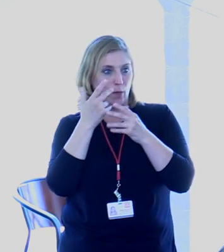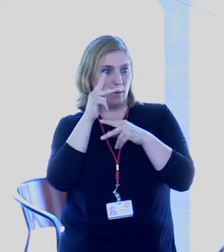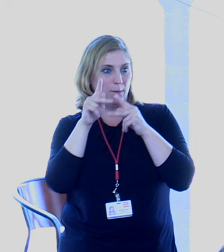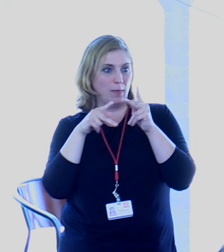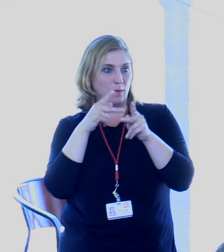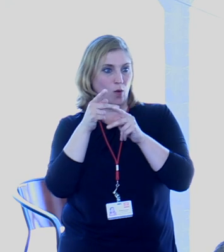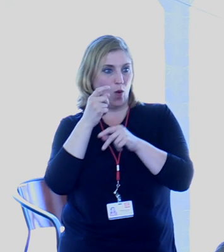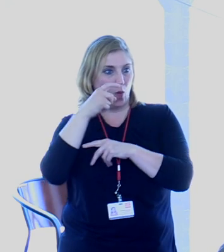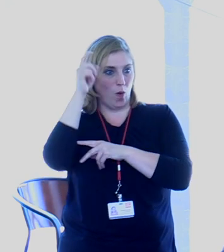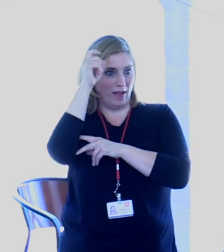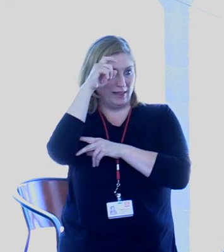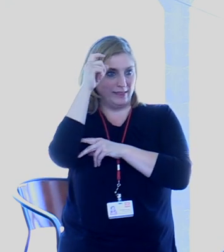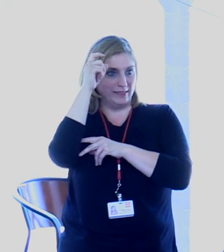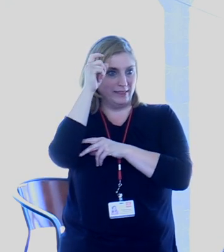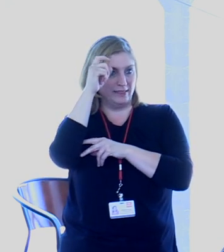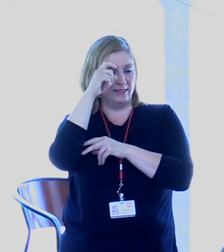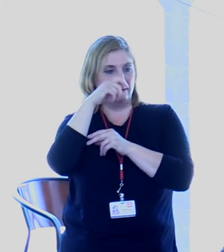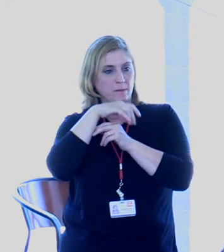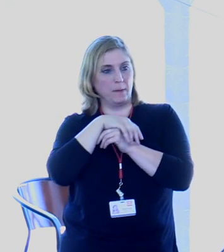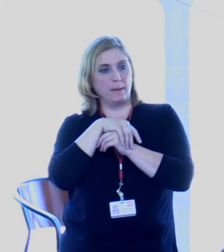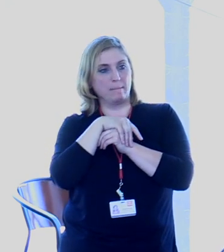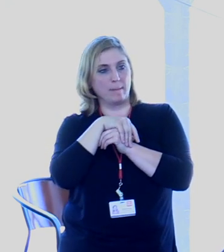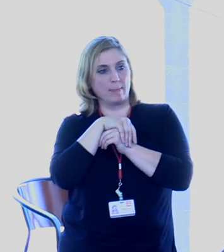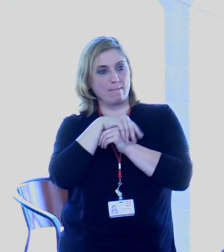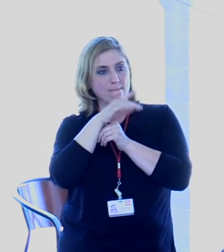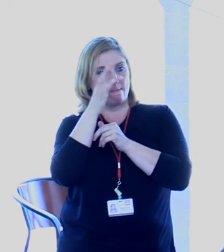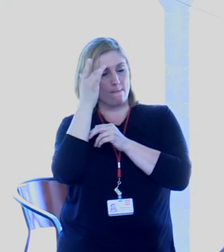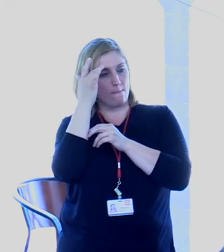wise. Now, this is an interesting project.